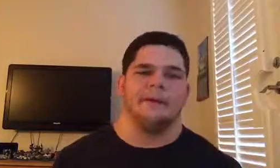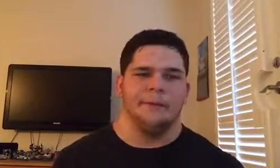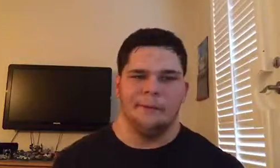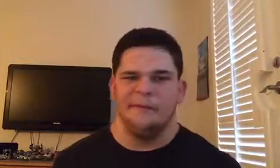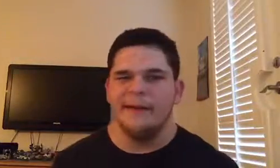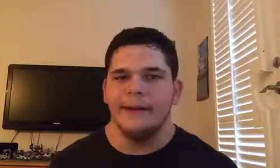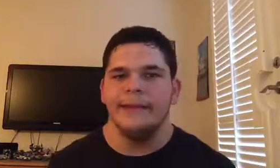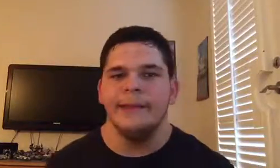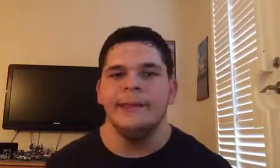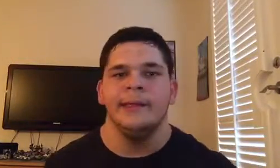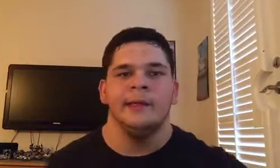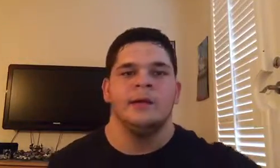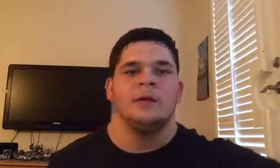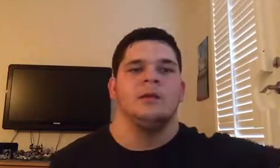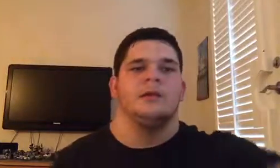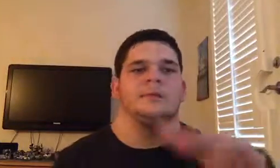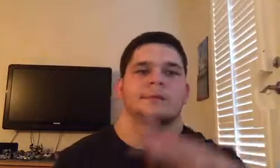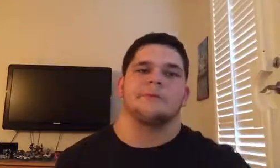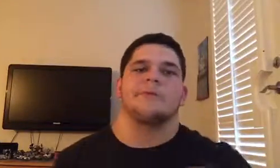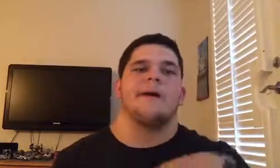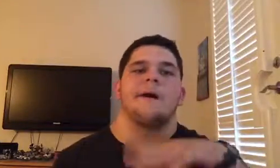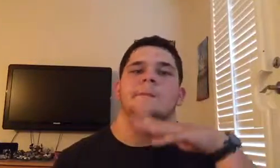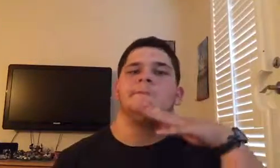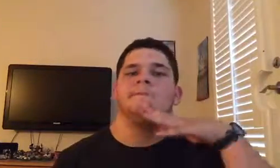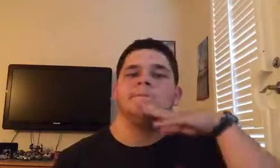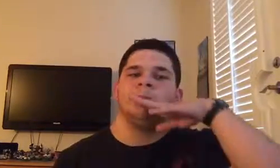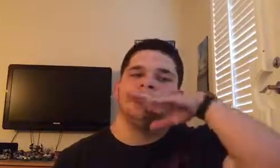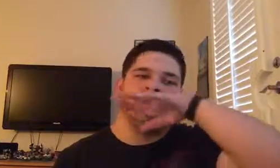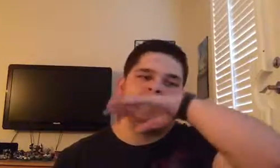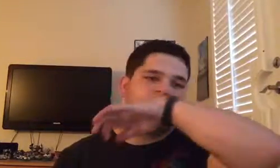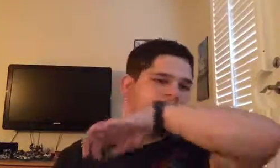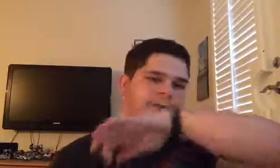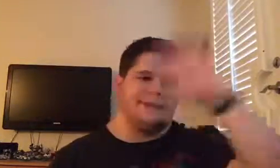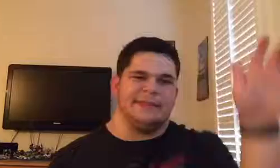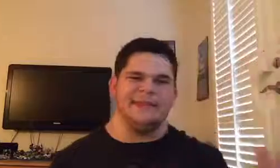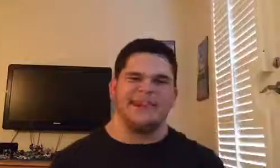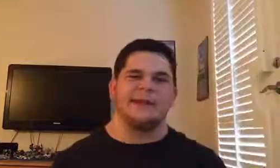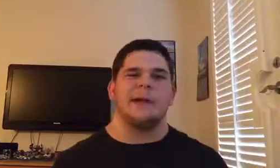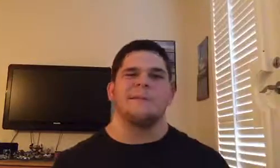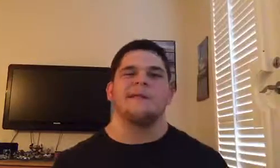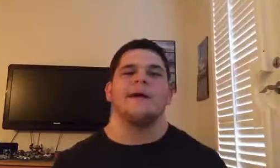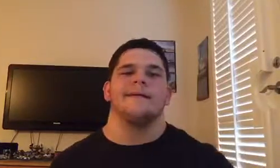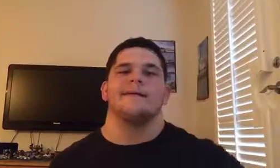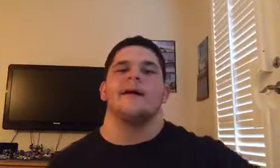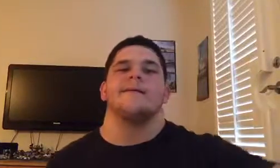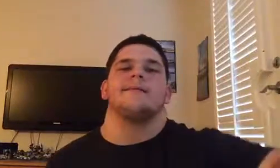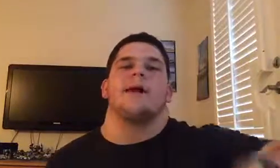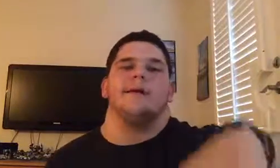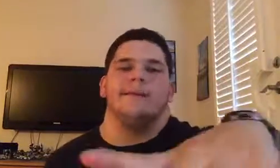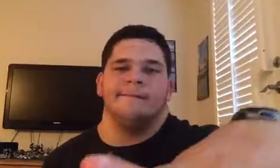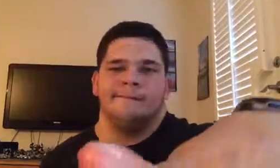on the movie I see. Subscribe. See you next time, yada yada yada.